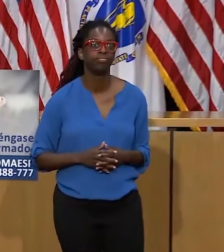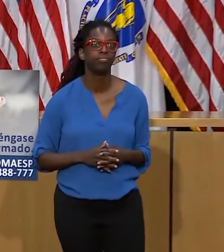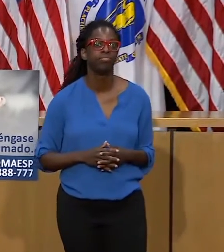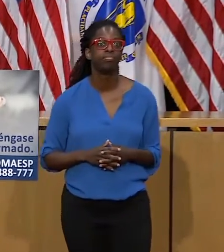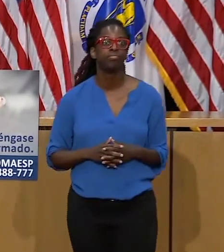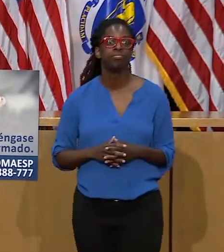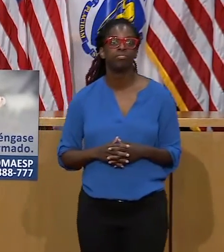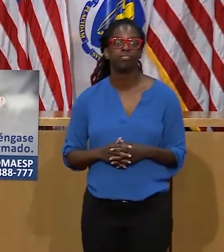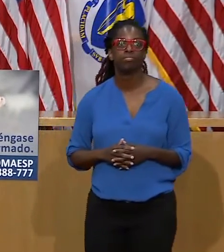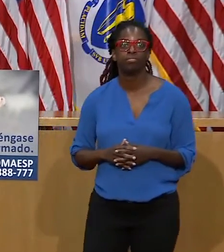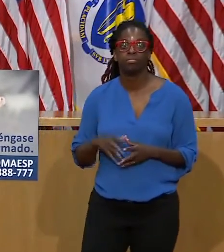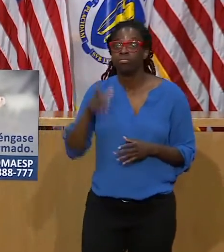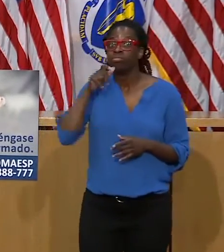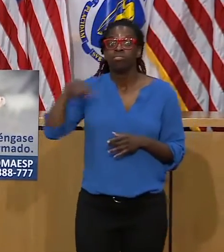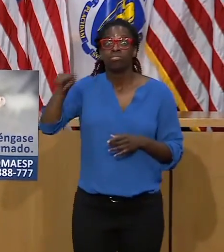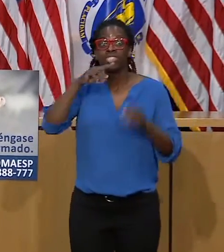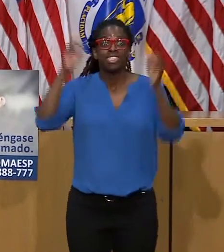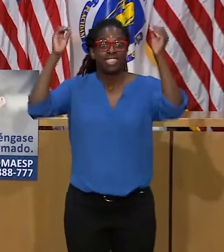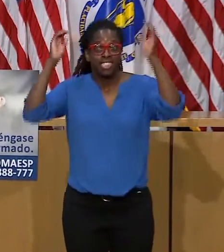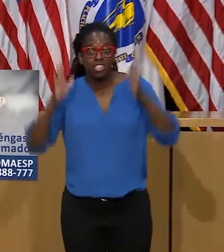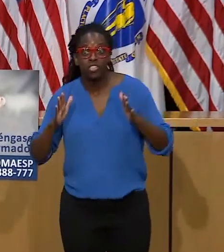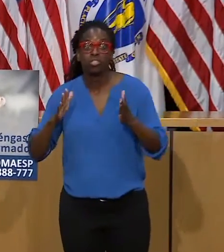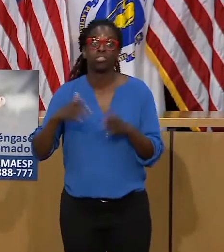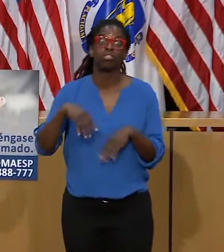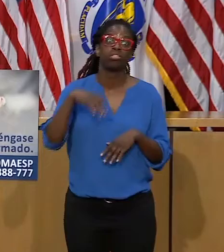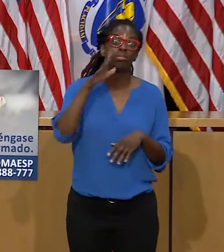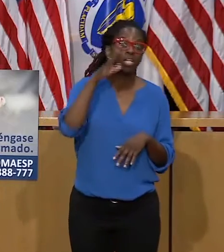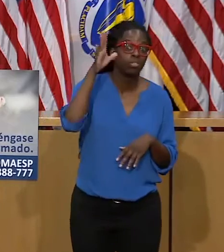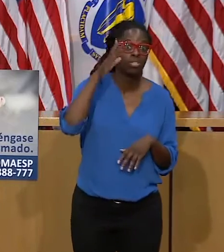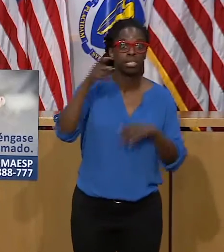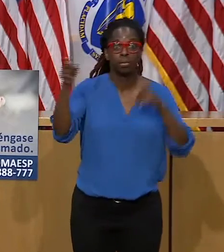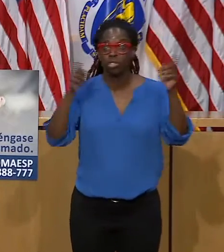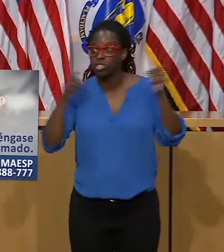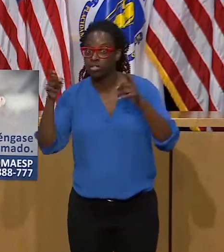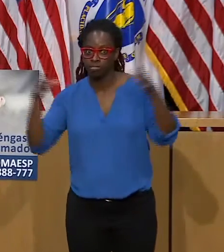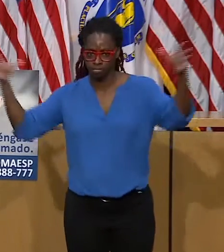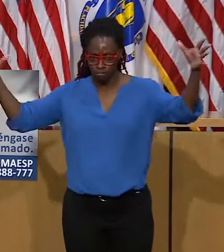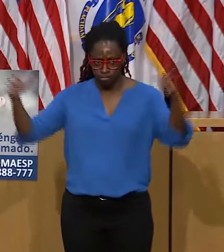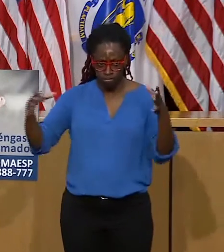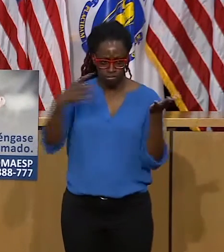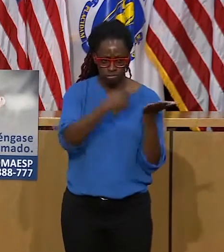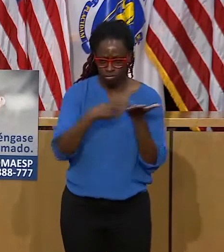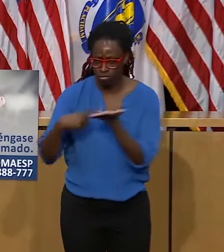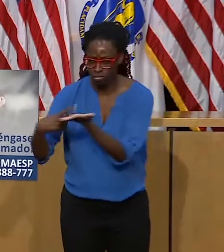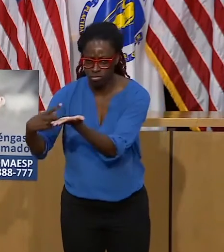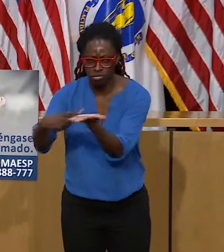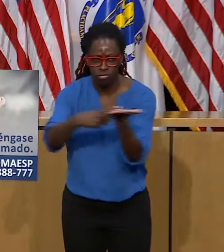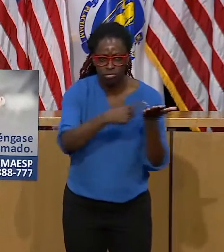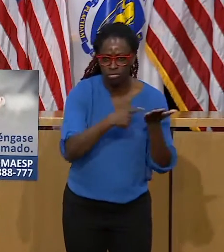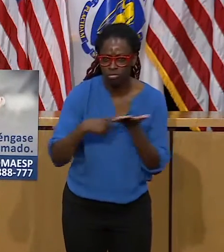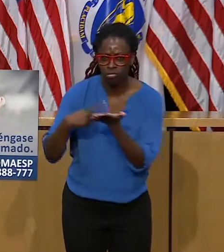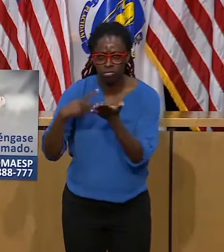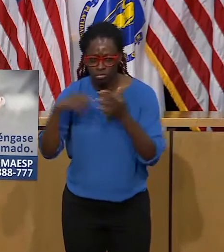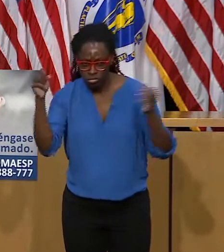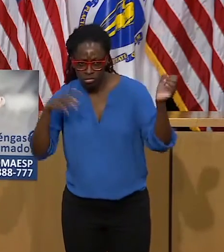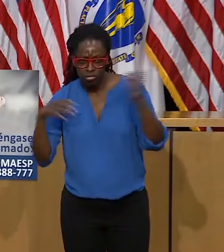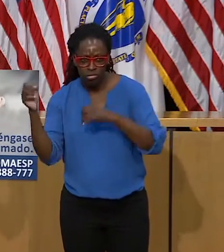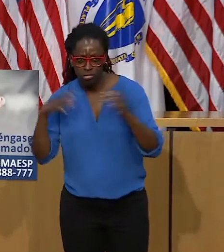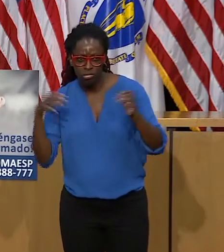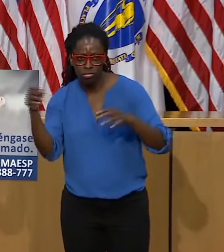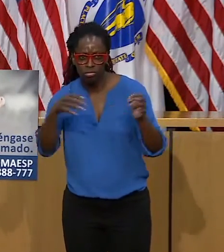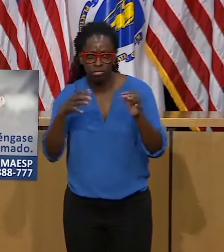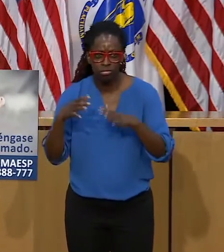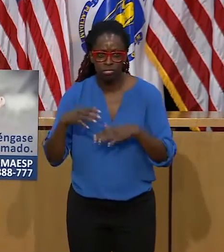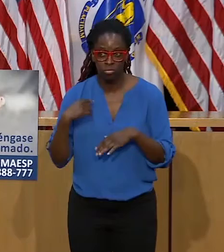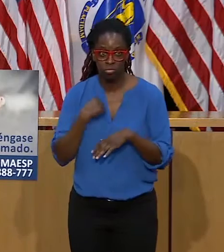administrators, and other important stakeholders in the education sector. Recognizing we do not have full control over the trajectory of